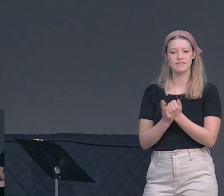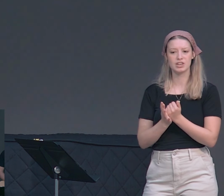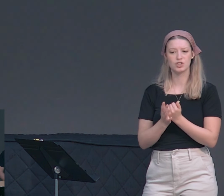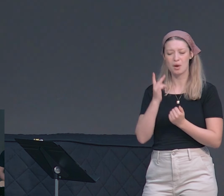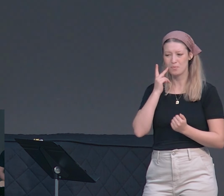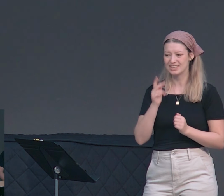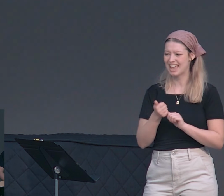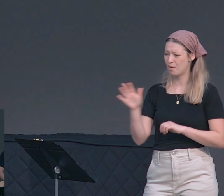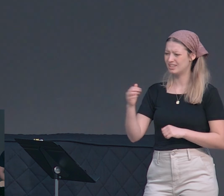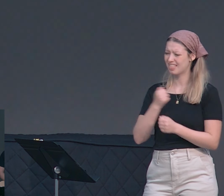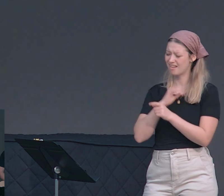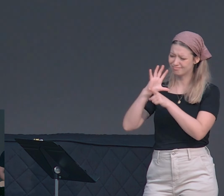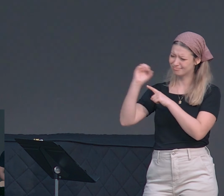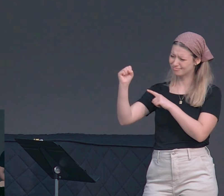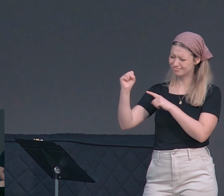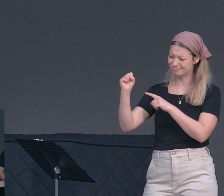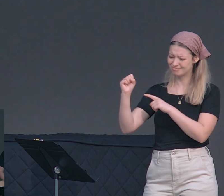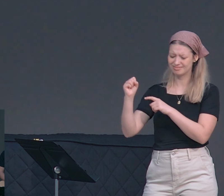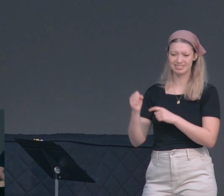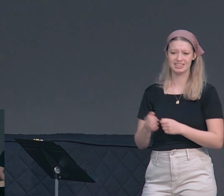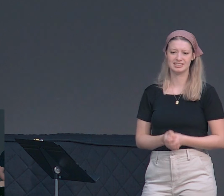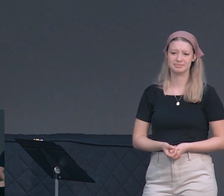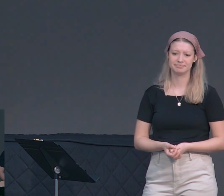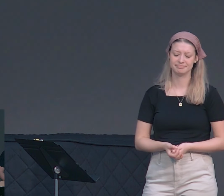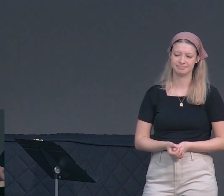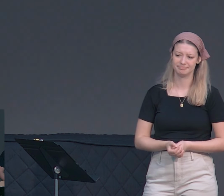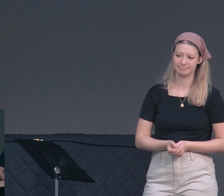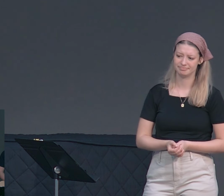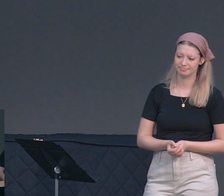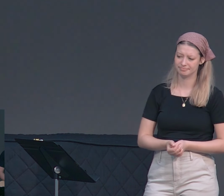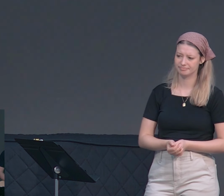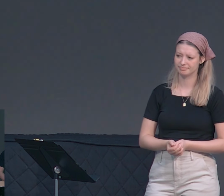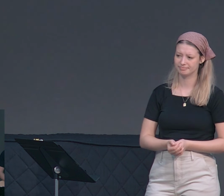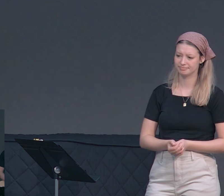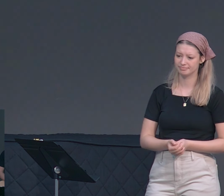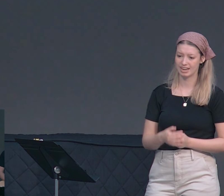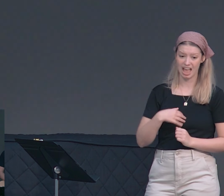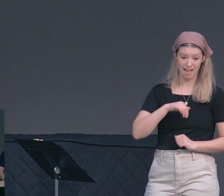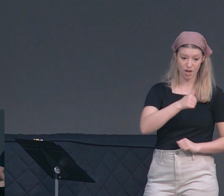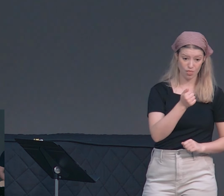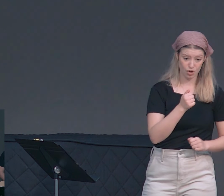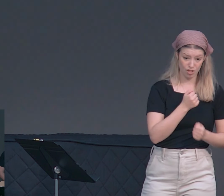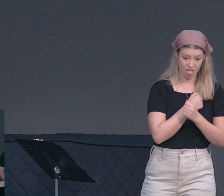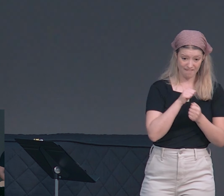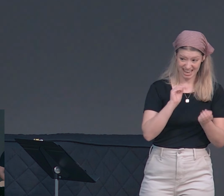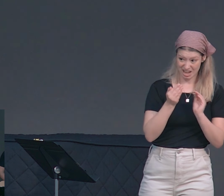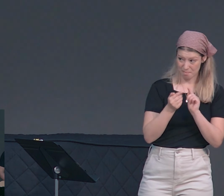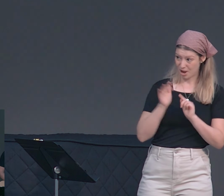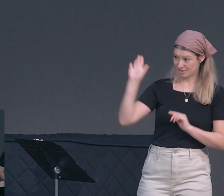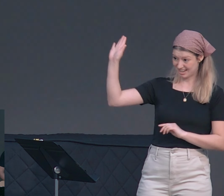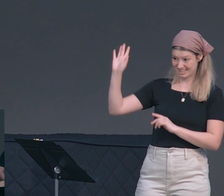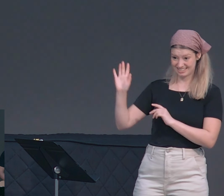far above all other displays of love. There's not a one that compares.